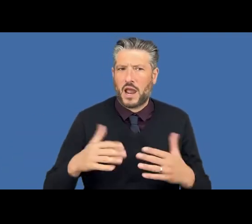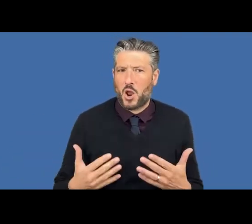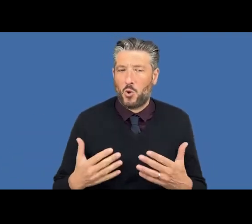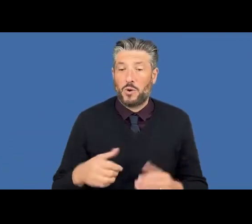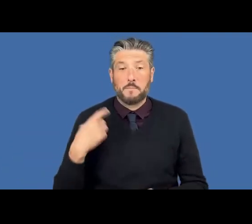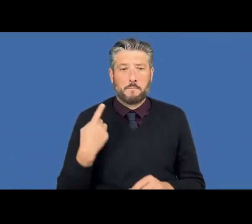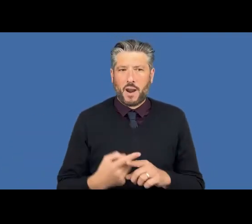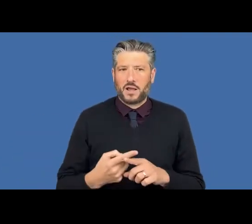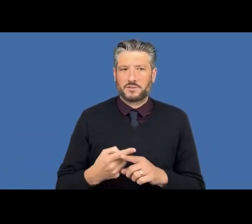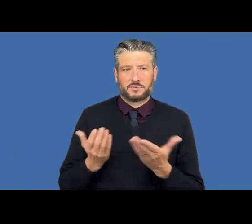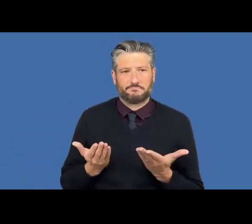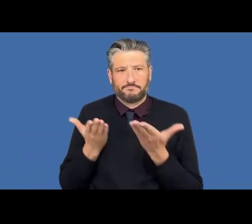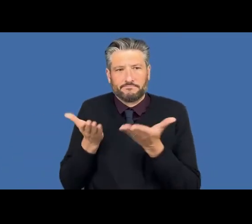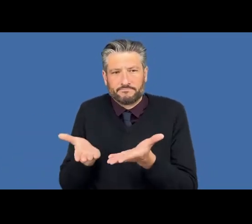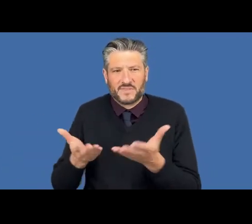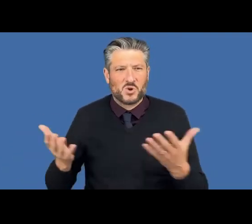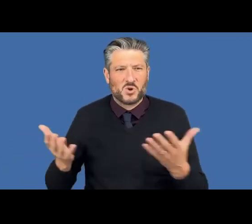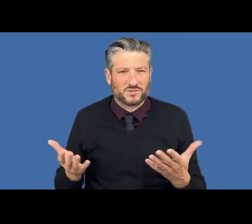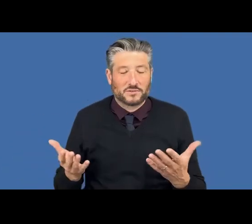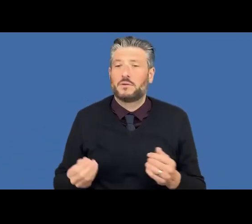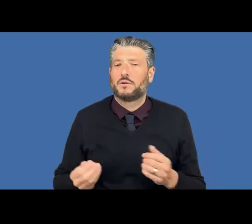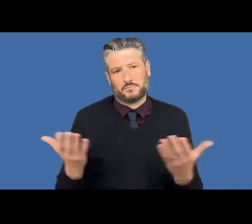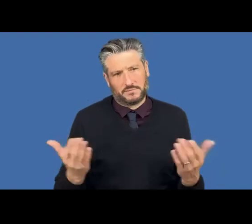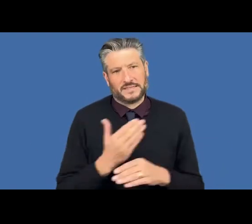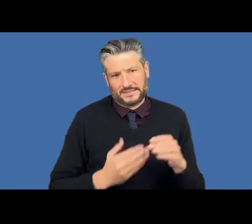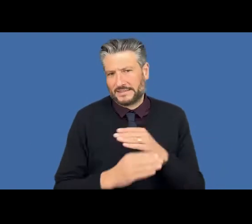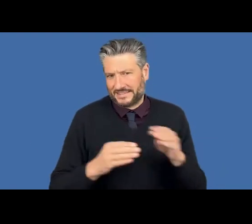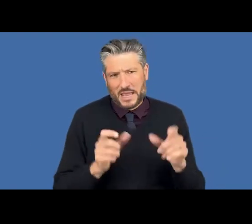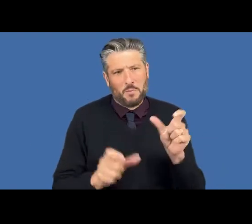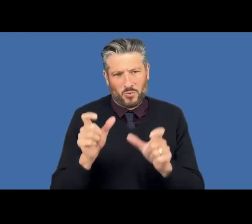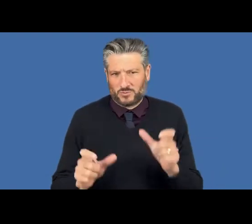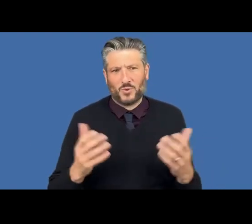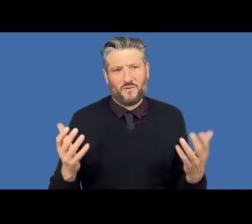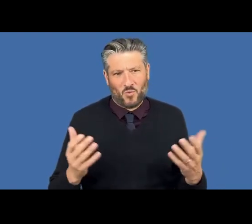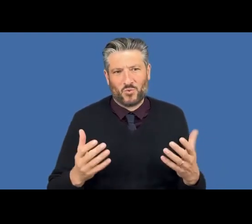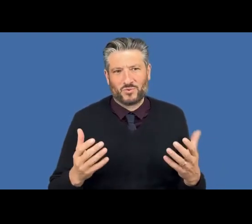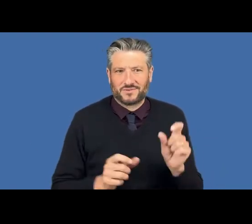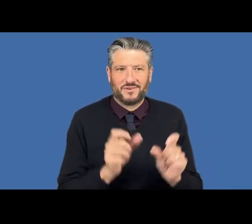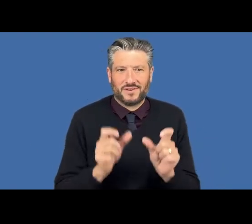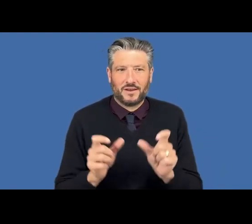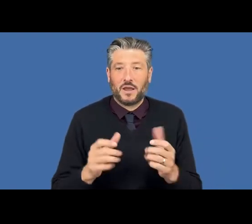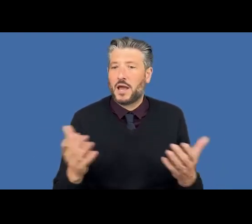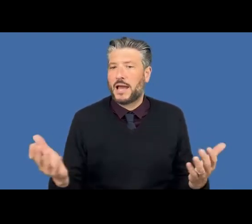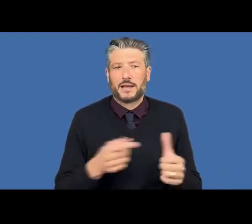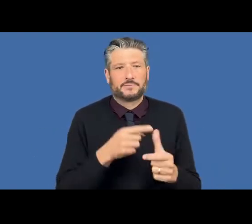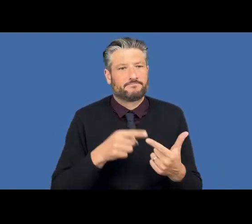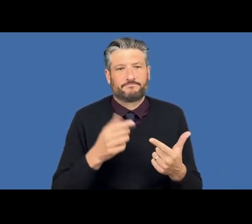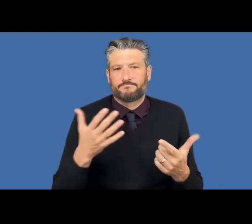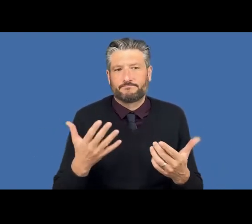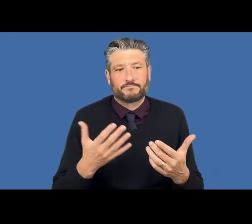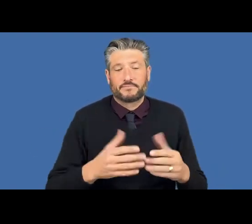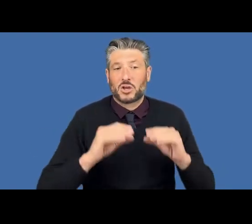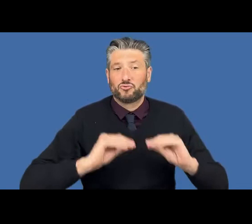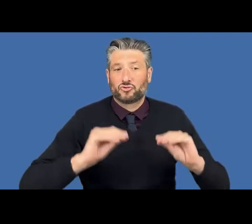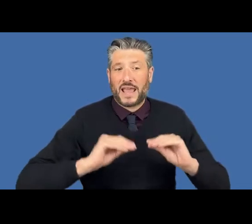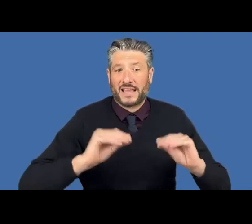our disabled employees, looking at things like training. So not just the